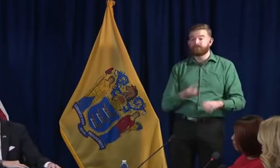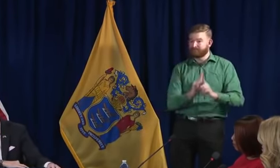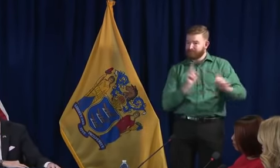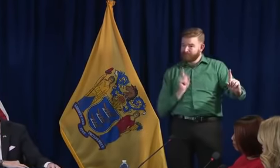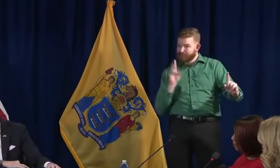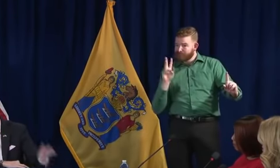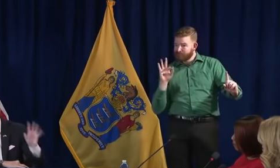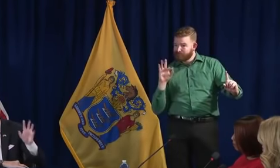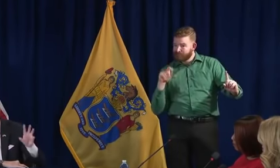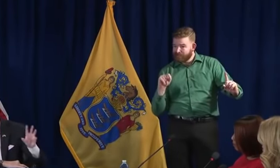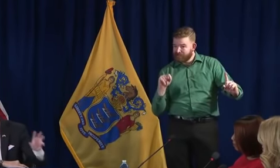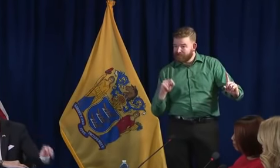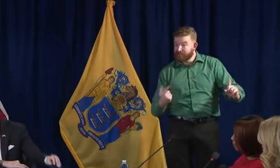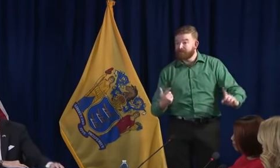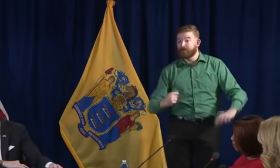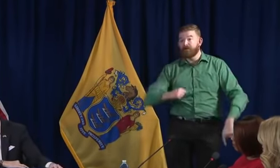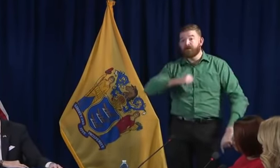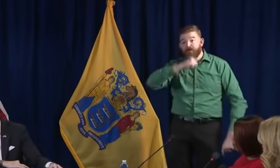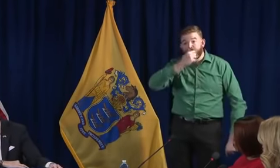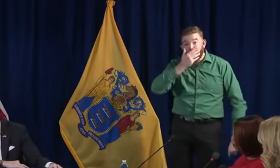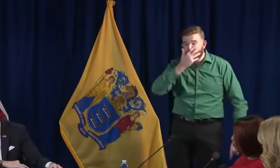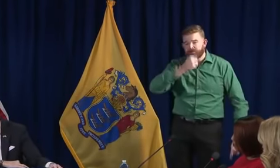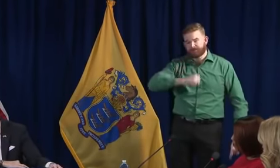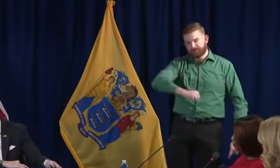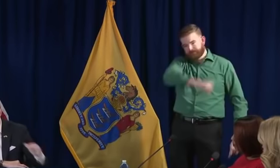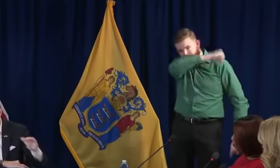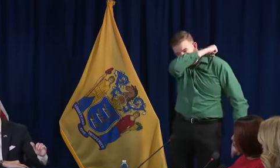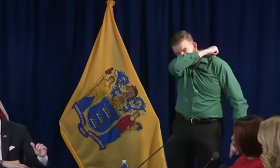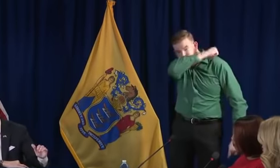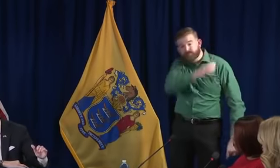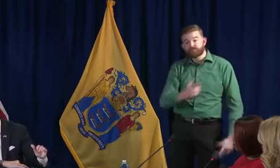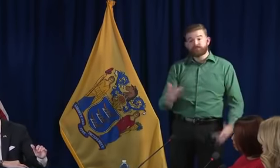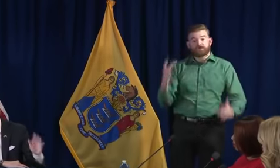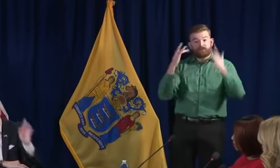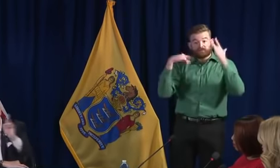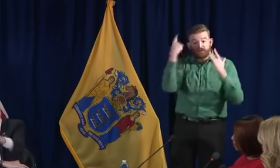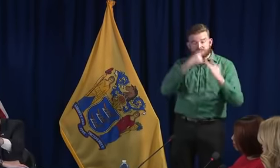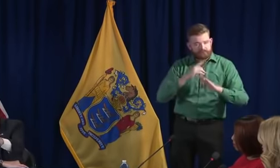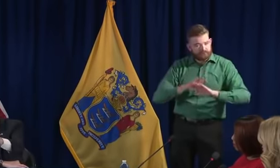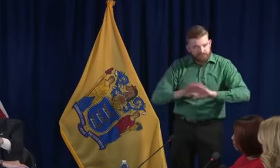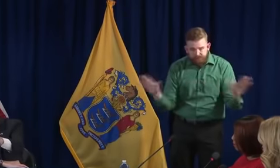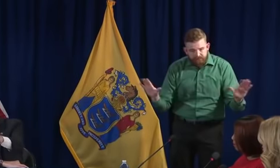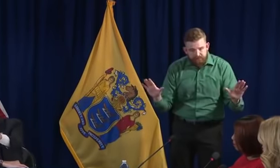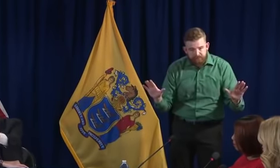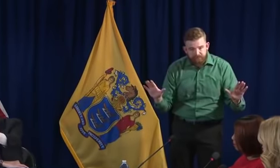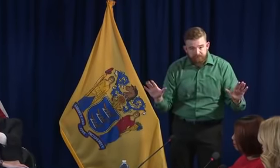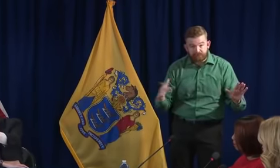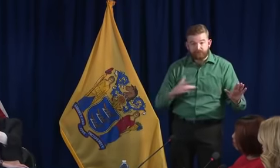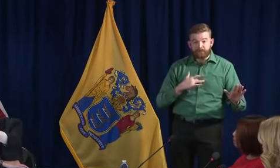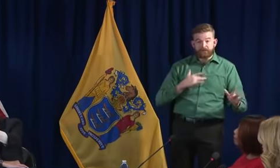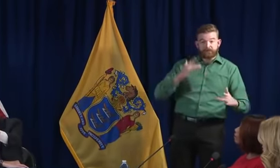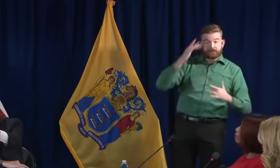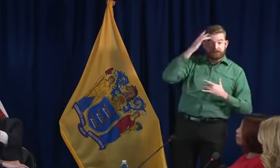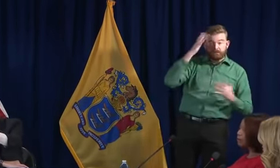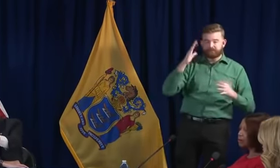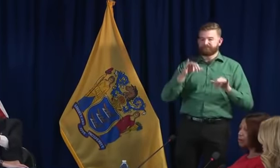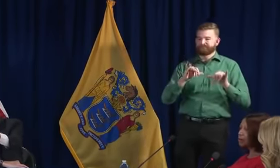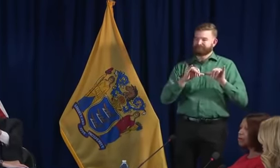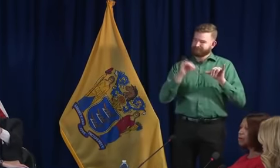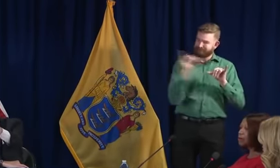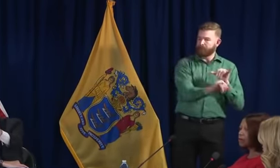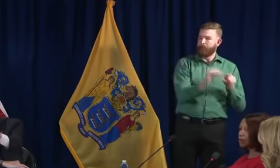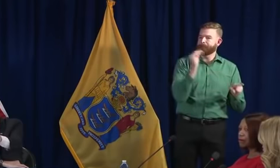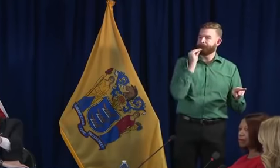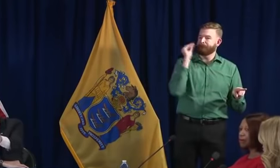face. If you don't feel well, stay home. No gatherings over 50, and don't go underground. Moms and dads, I'm asking you